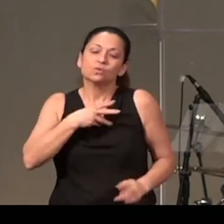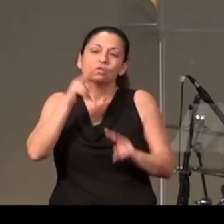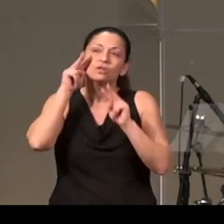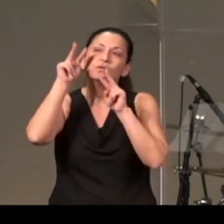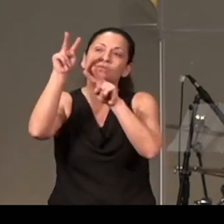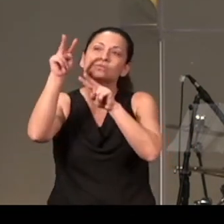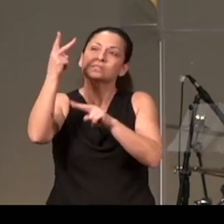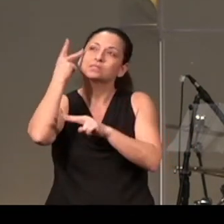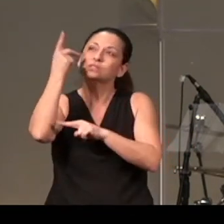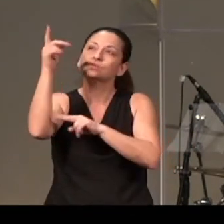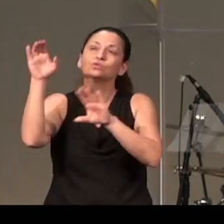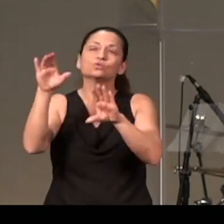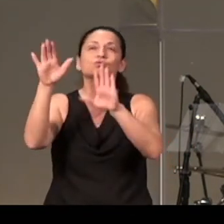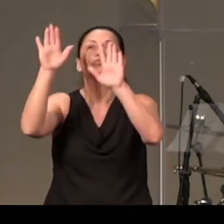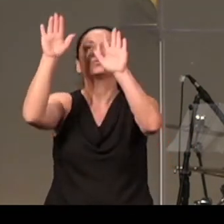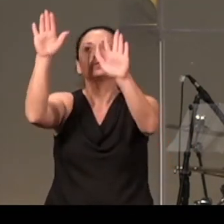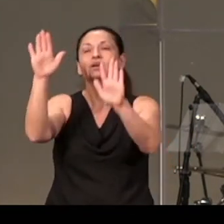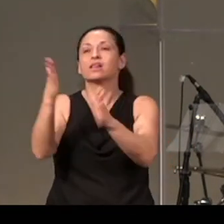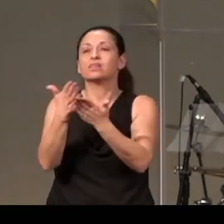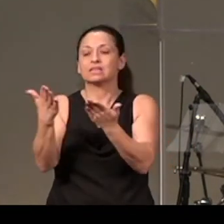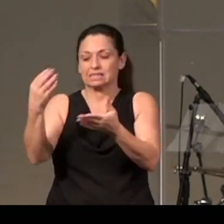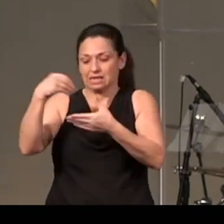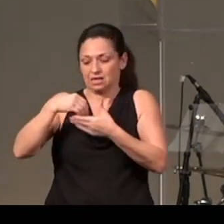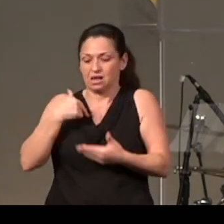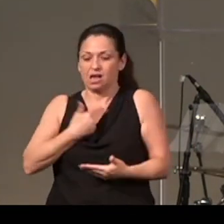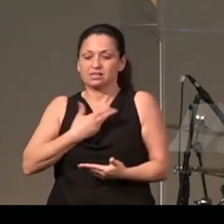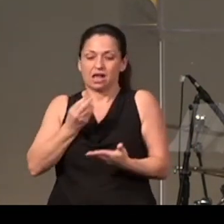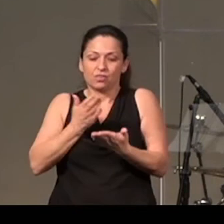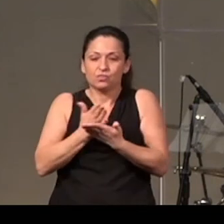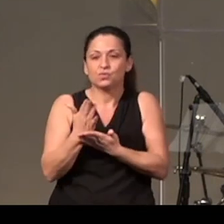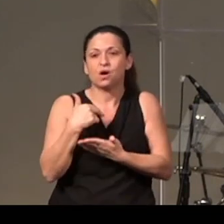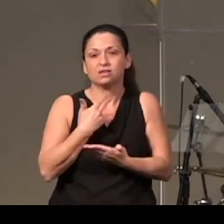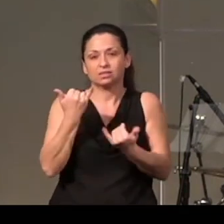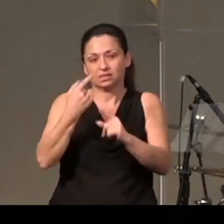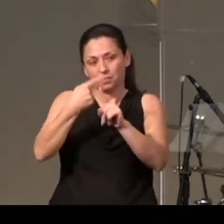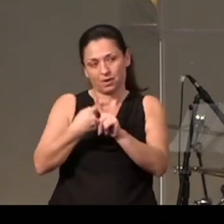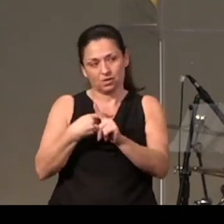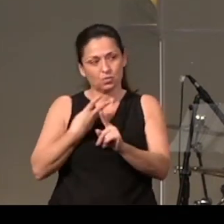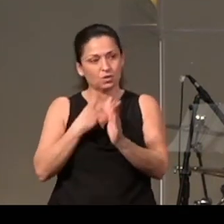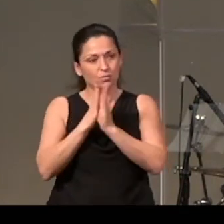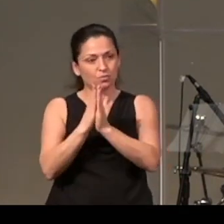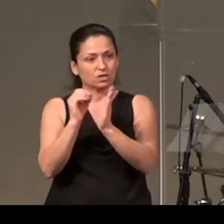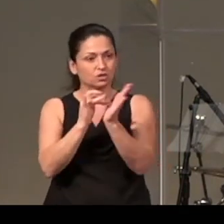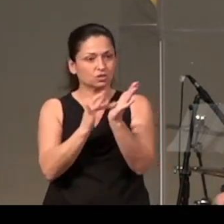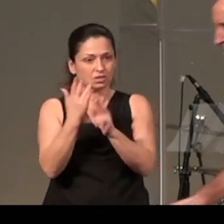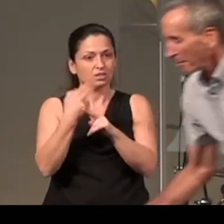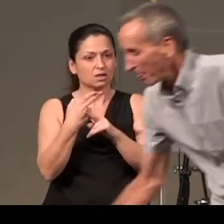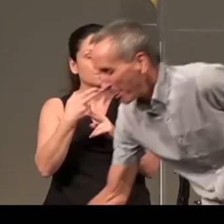forward to seeing you do great things in us and through us in this month, and we pray in Jesus' name, amen.